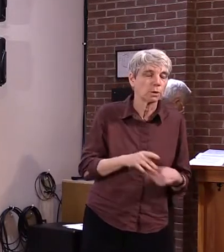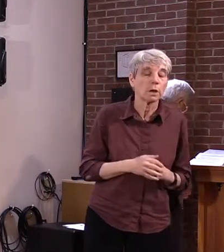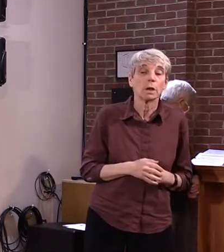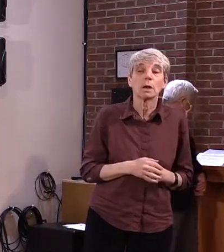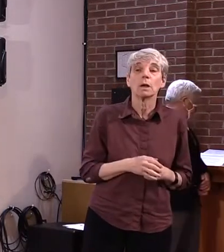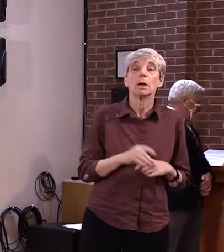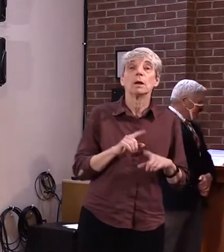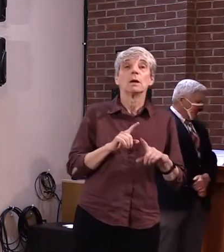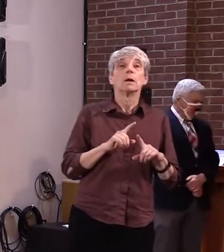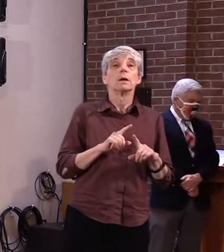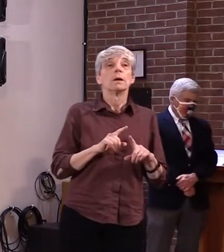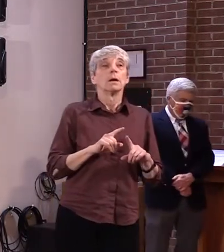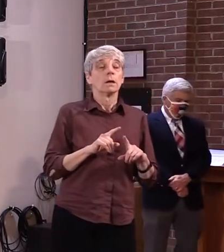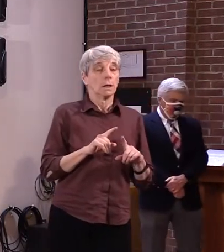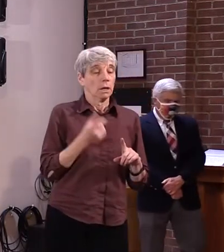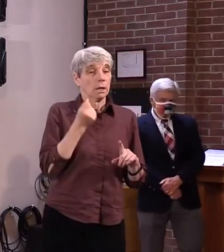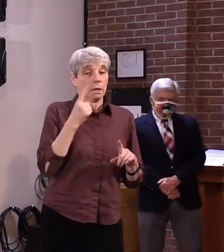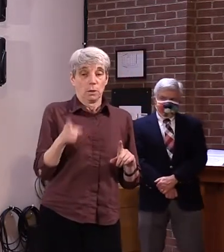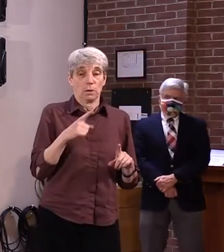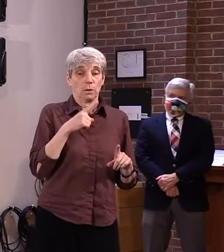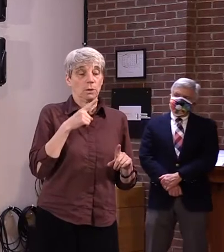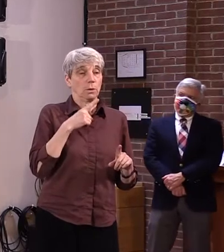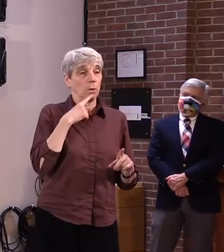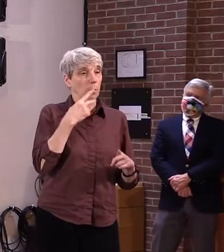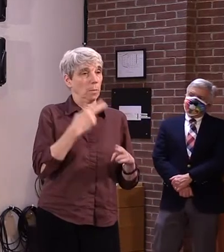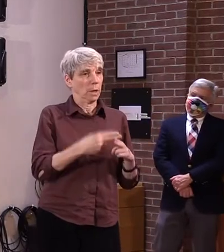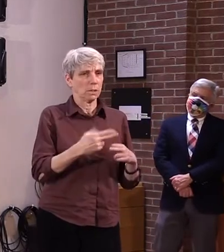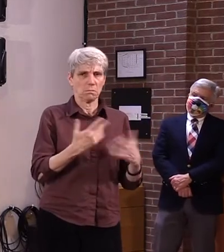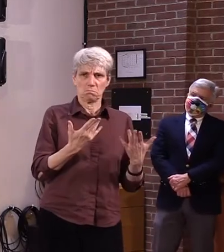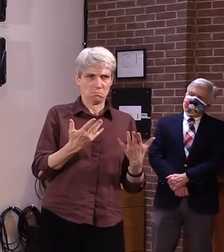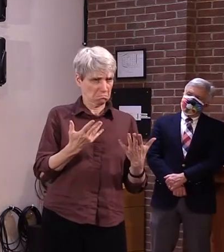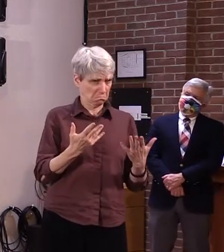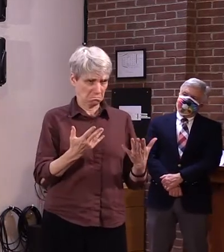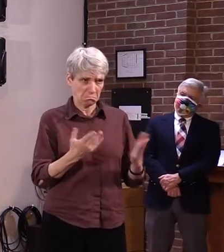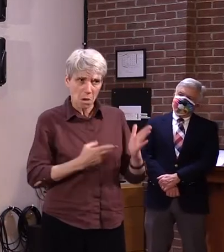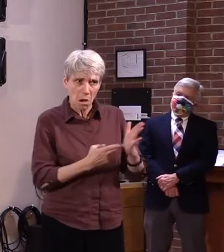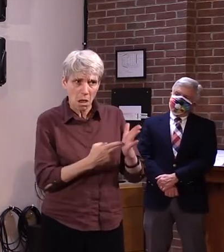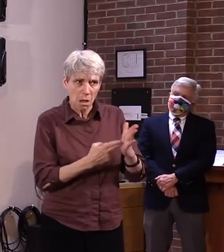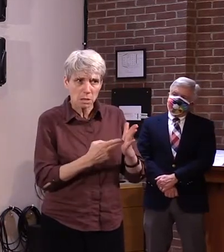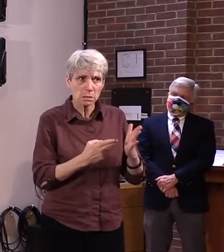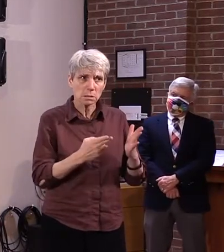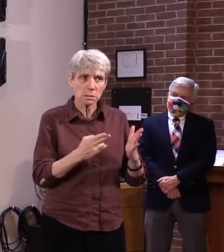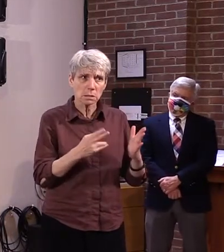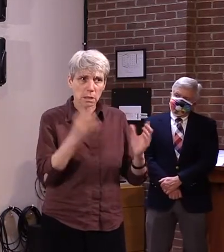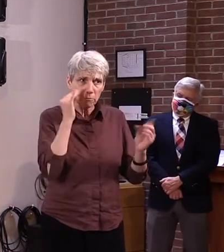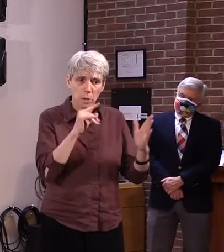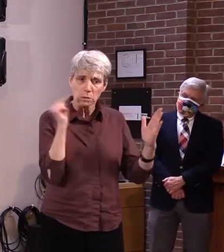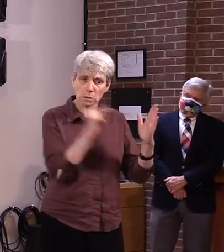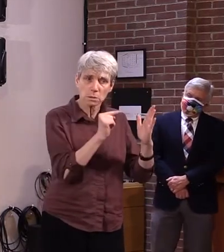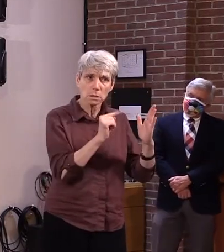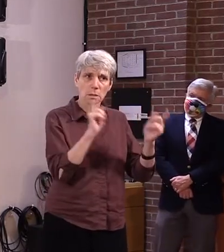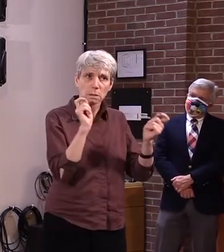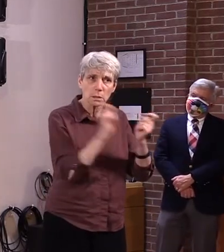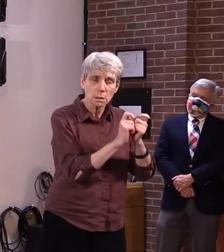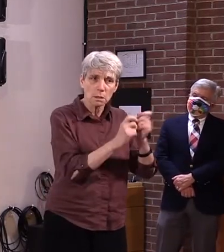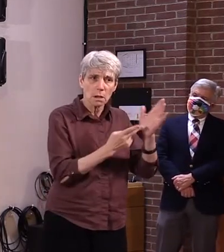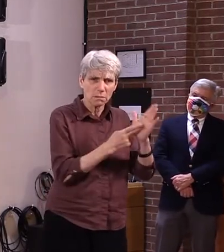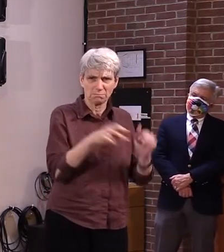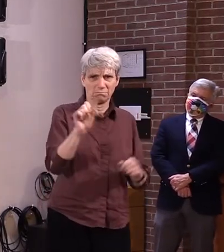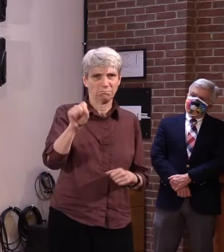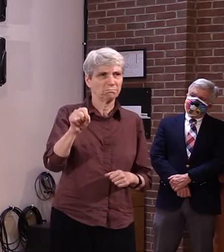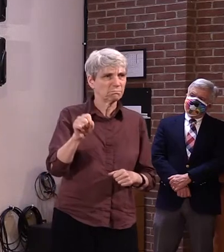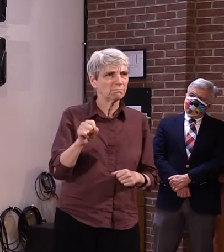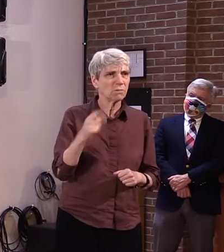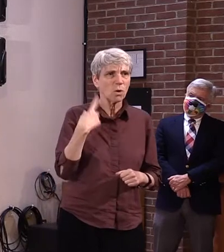But clearly, you mentioned the word transparency, and that's what we're being, is very transparent by making sure that